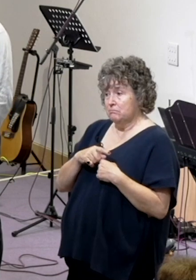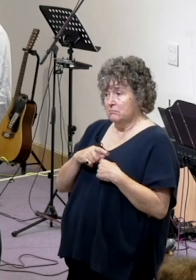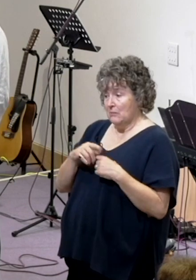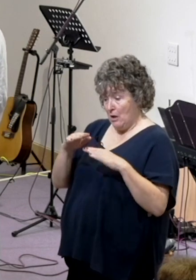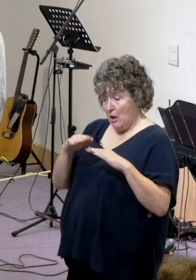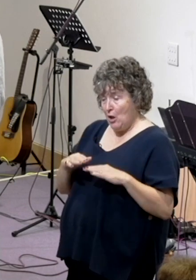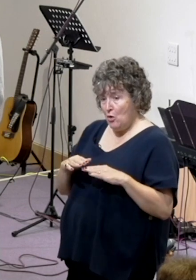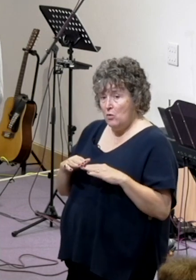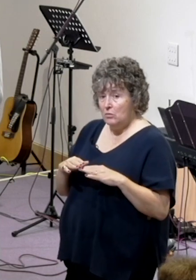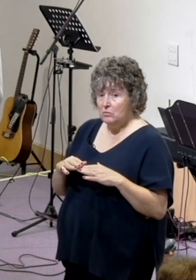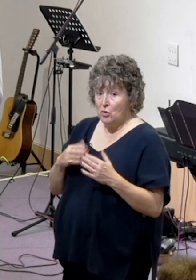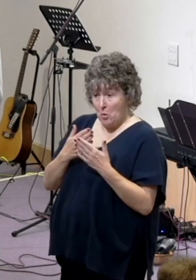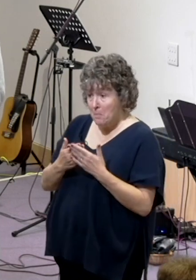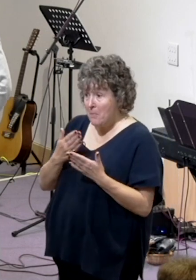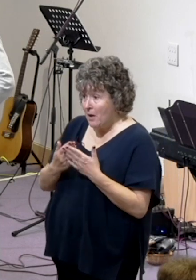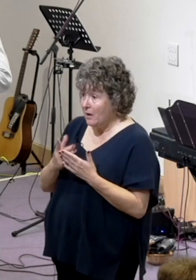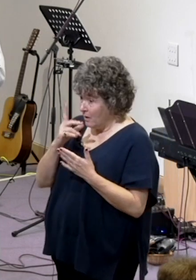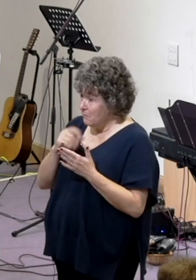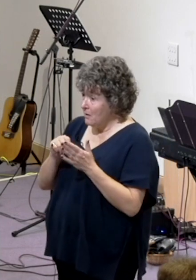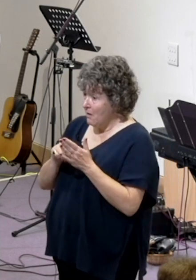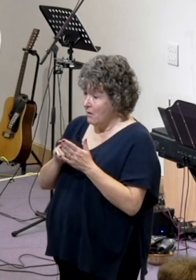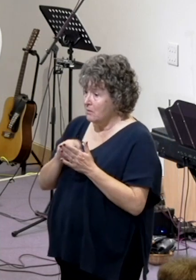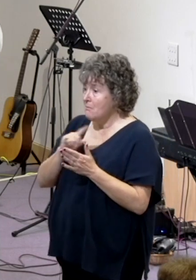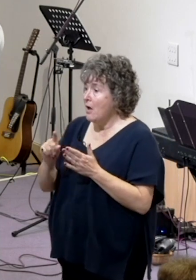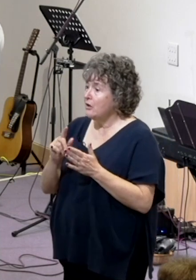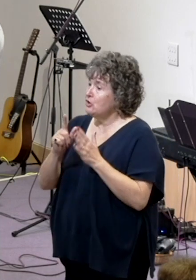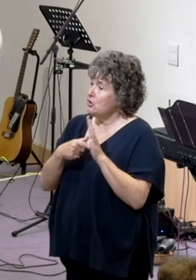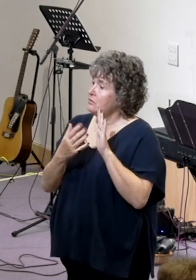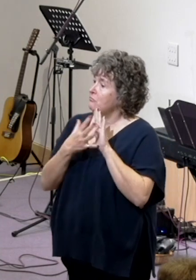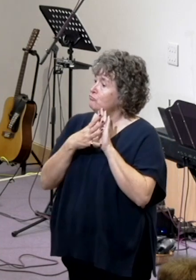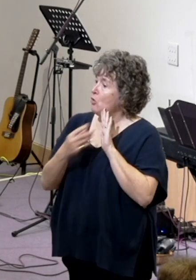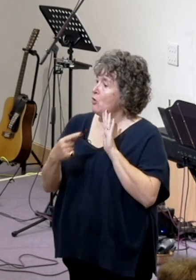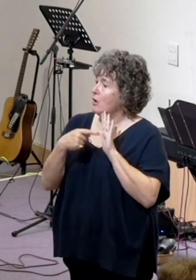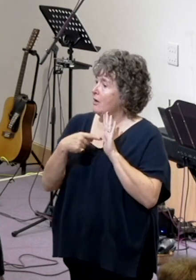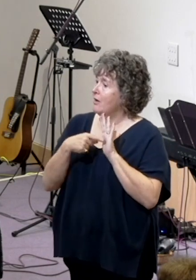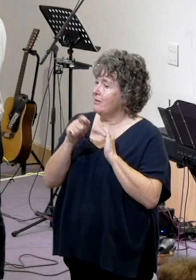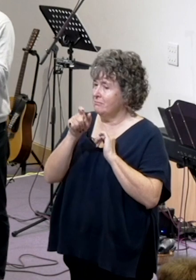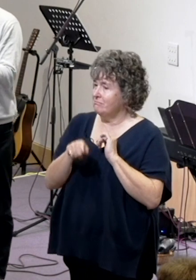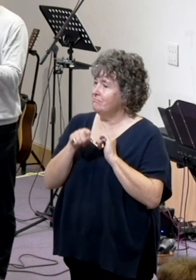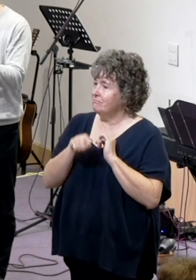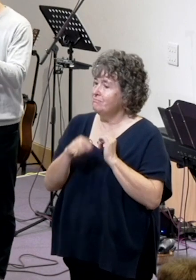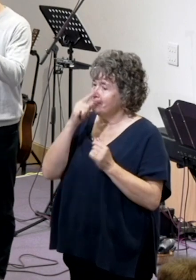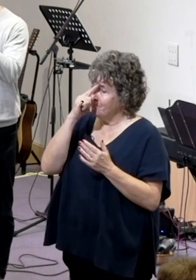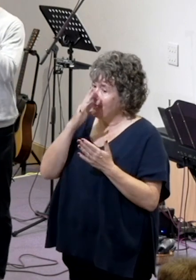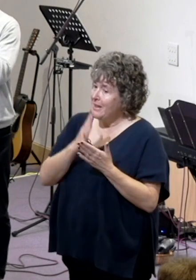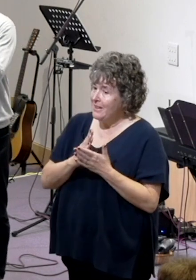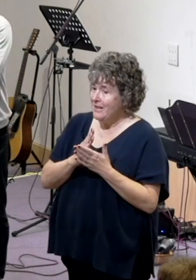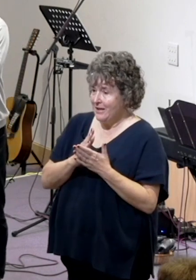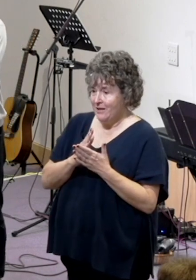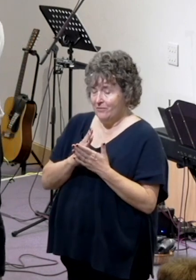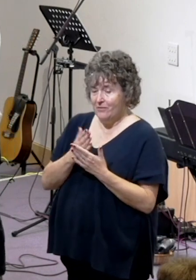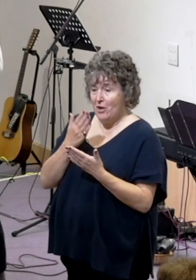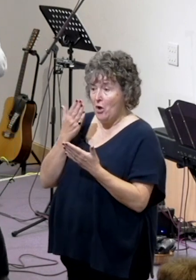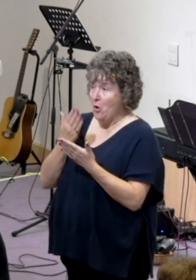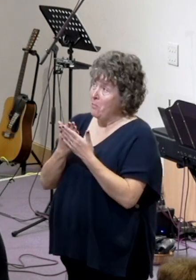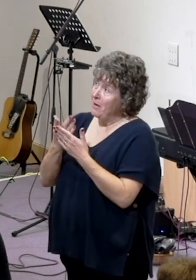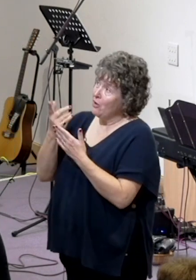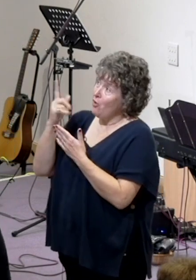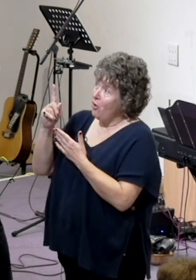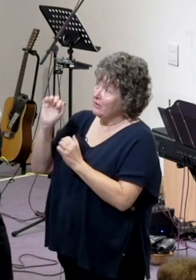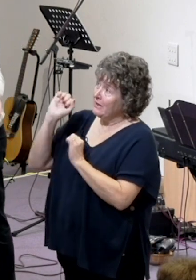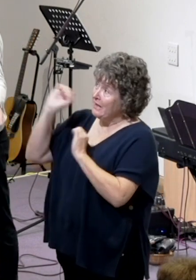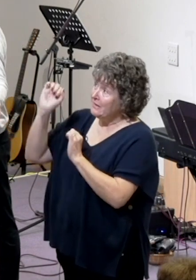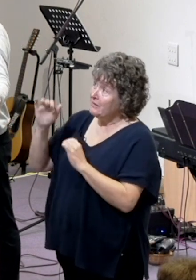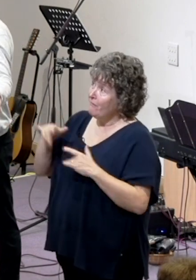to following Jesus. But the example we see in Joseph is someone who believed that obeying God was of